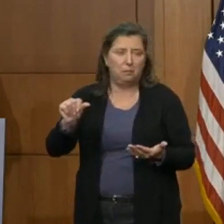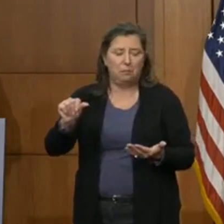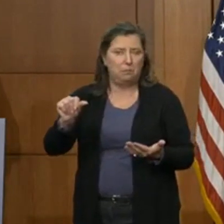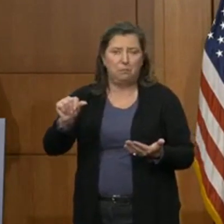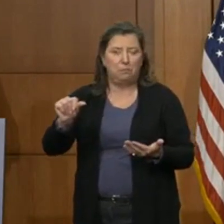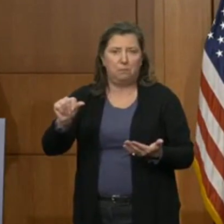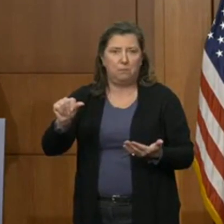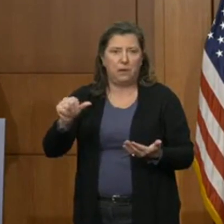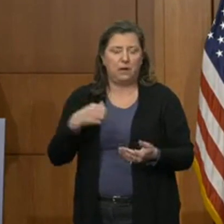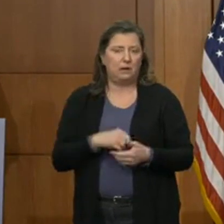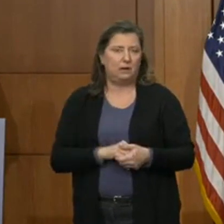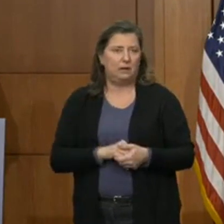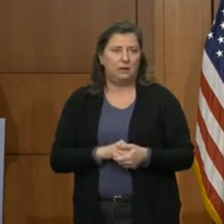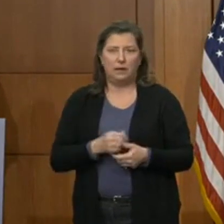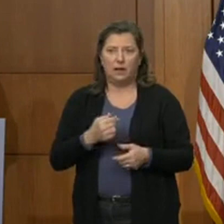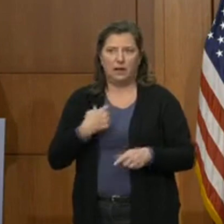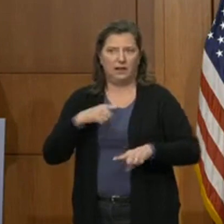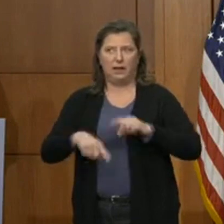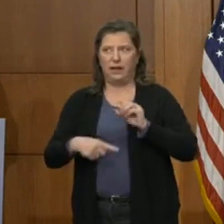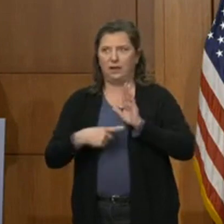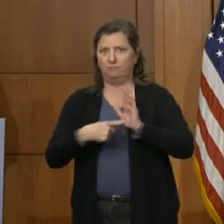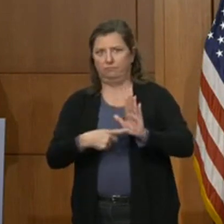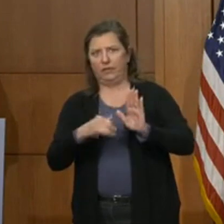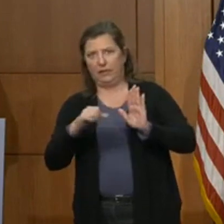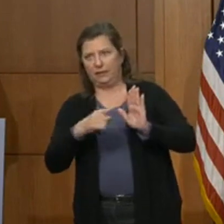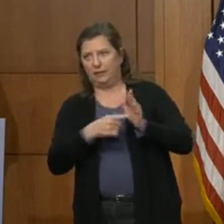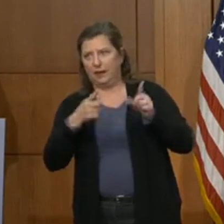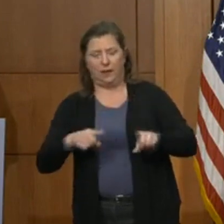that today.